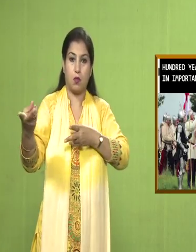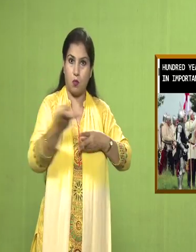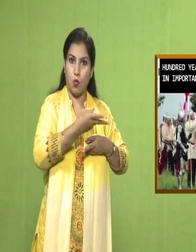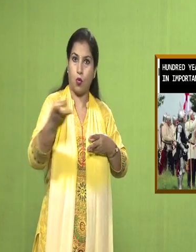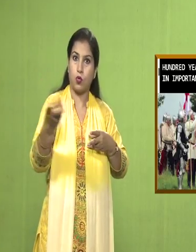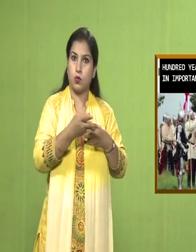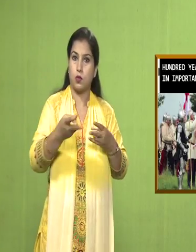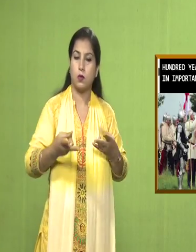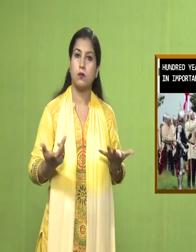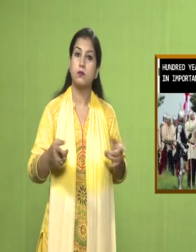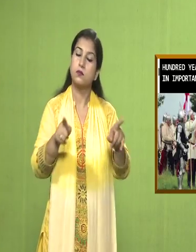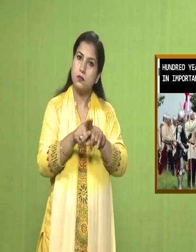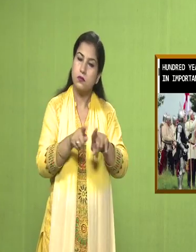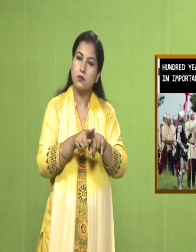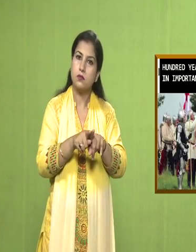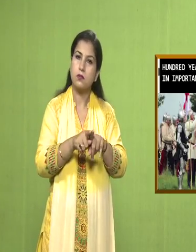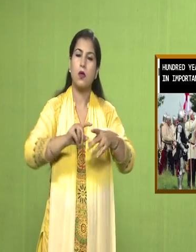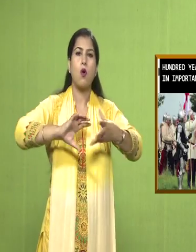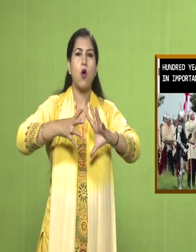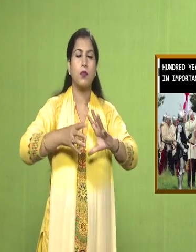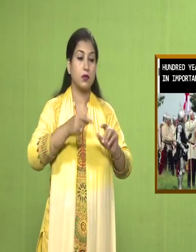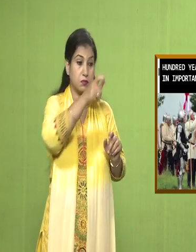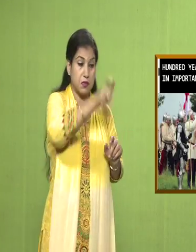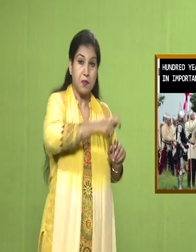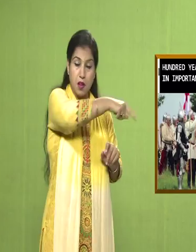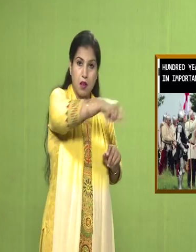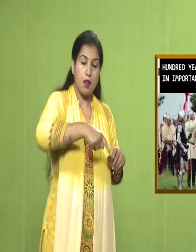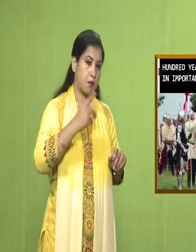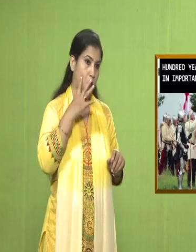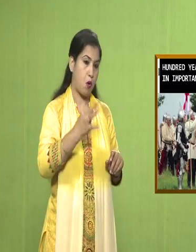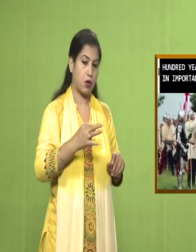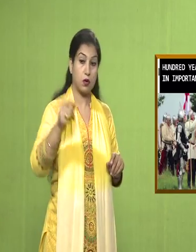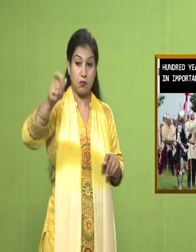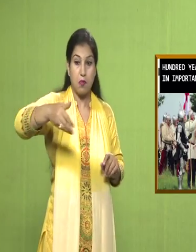In this way, the importance of common people increased